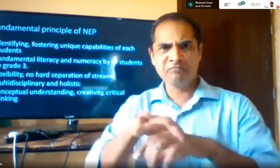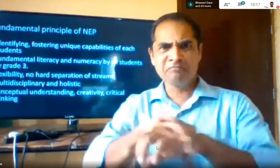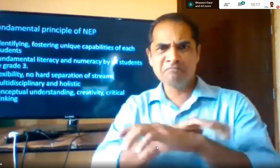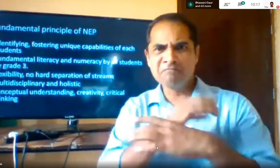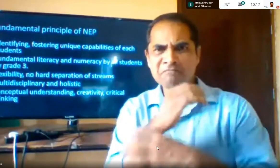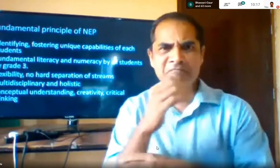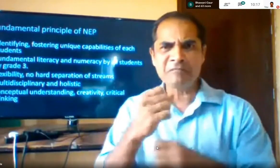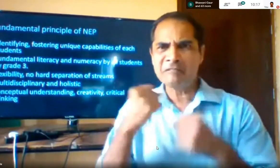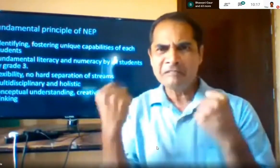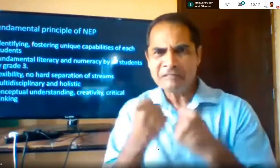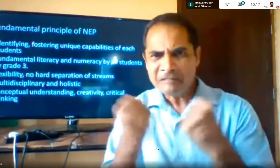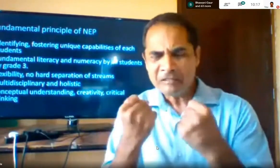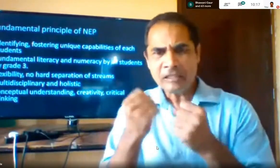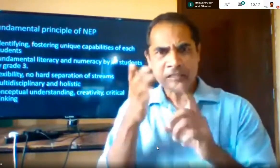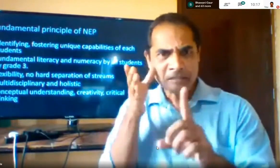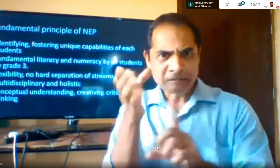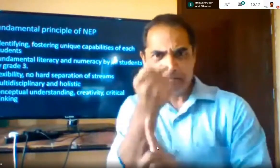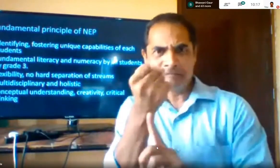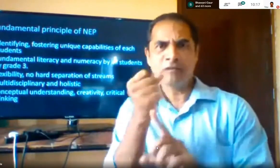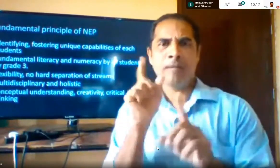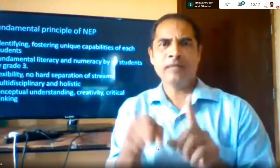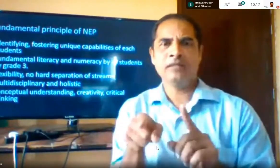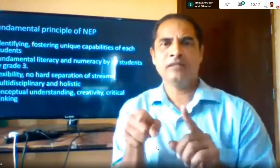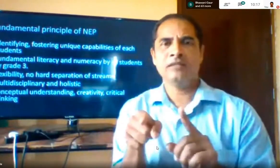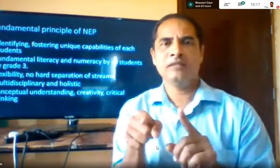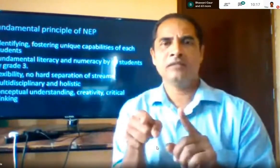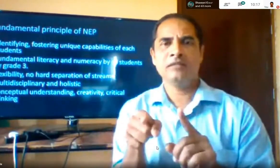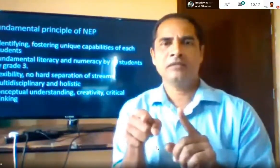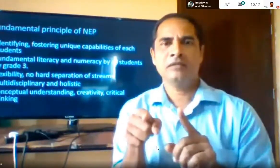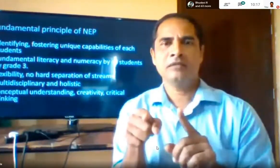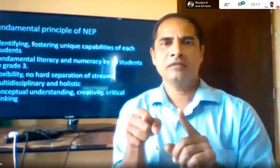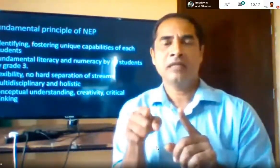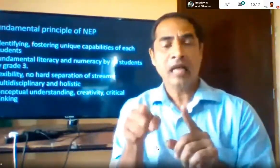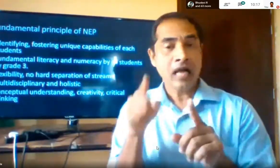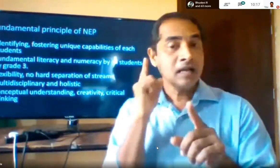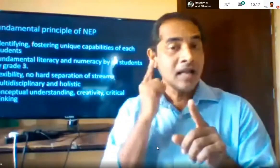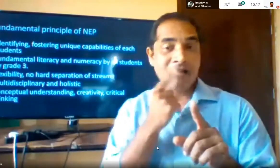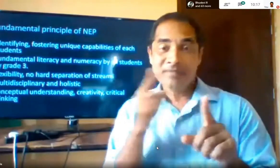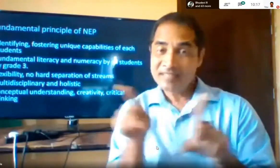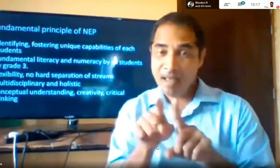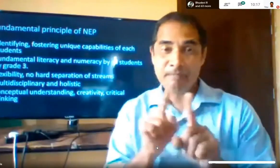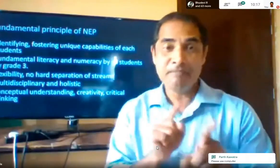aim. So every student must be motivated themselves to achieve something.